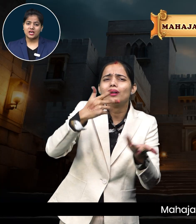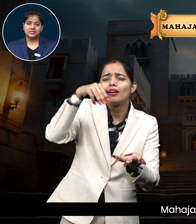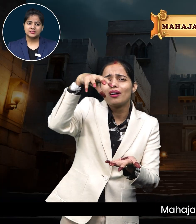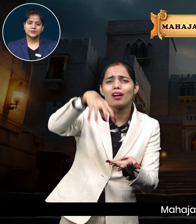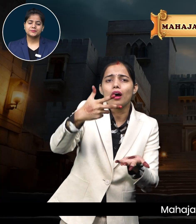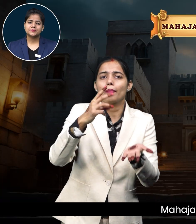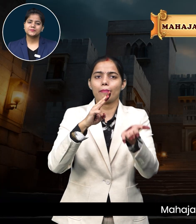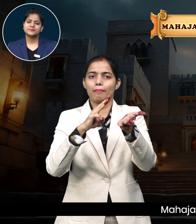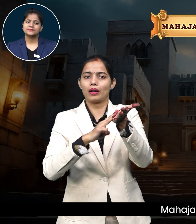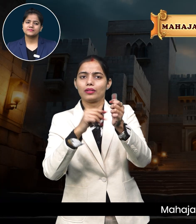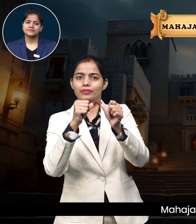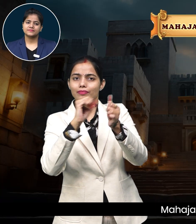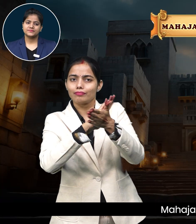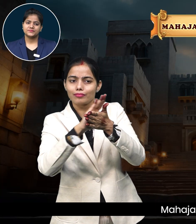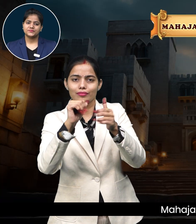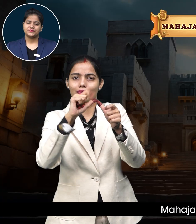Mahajanpadas.